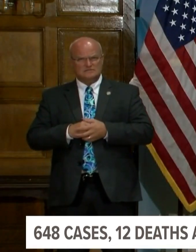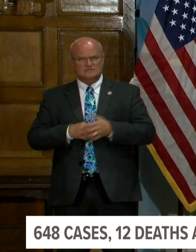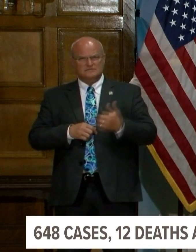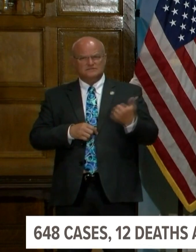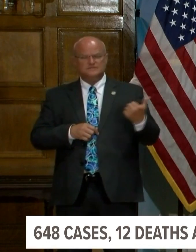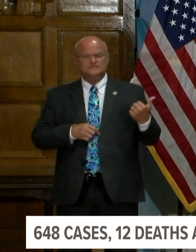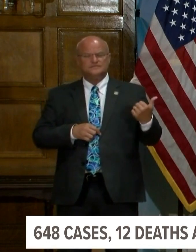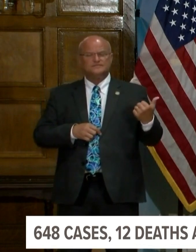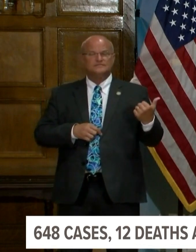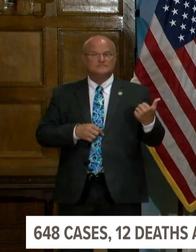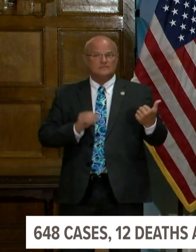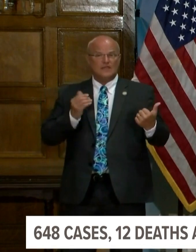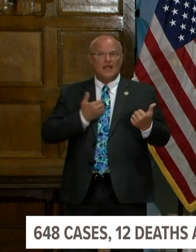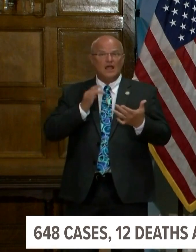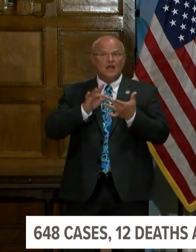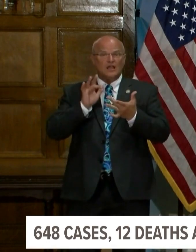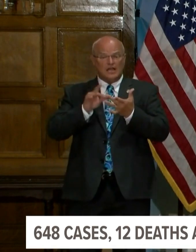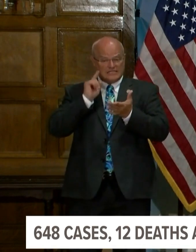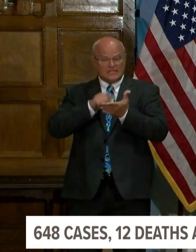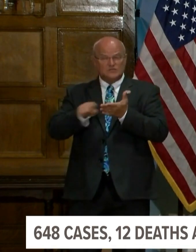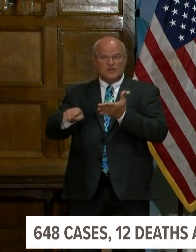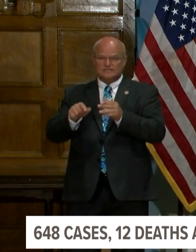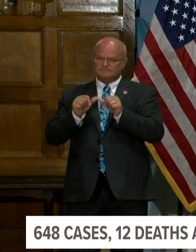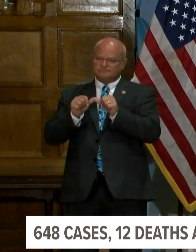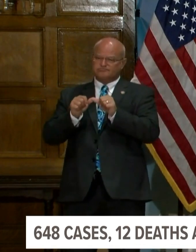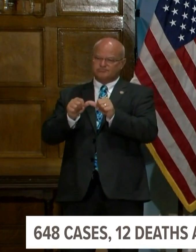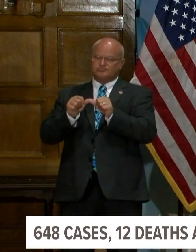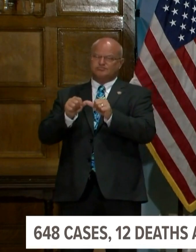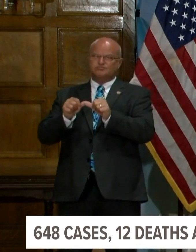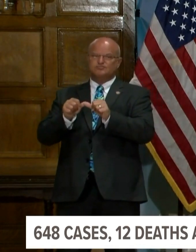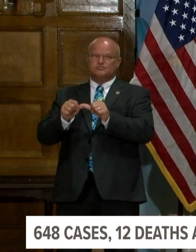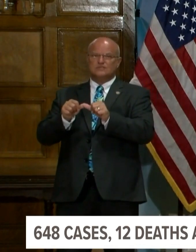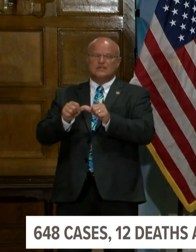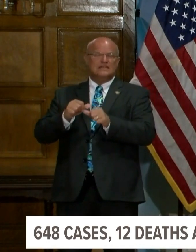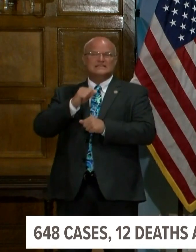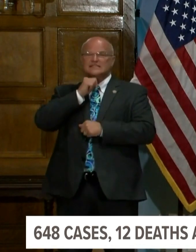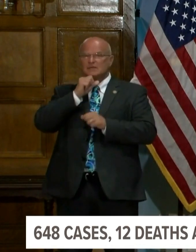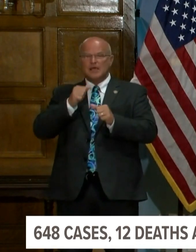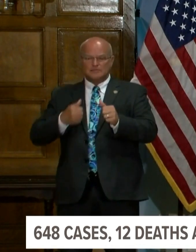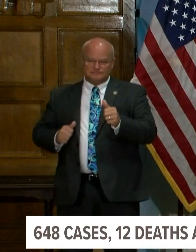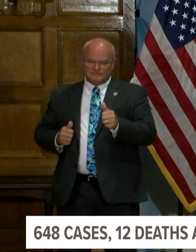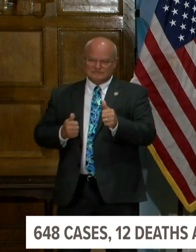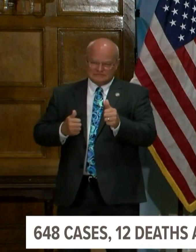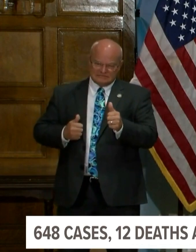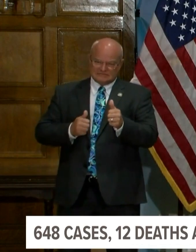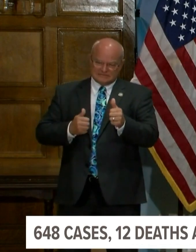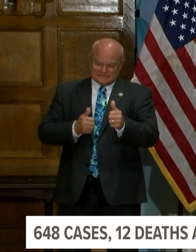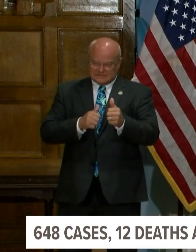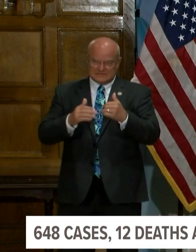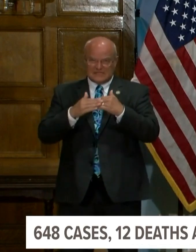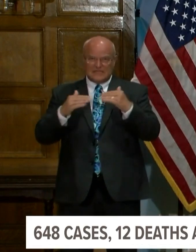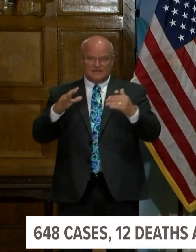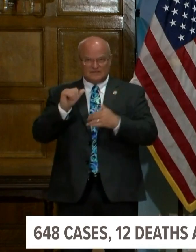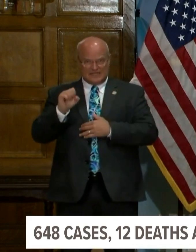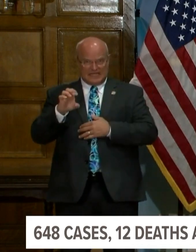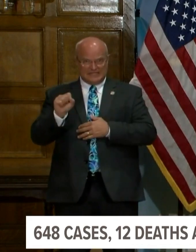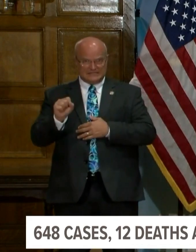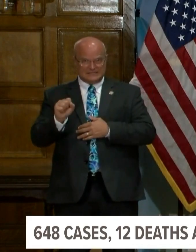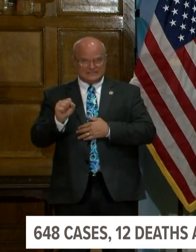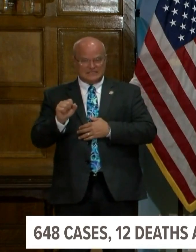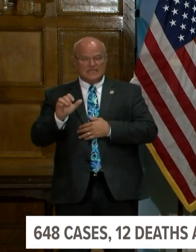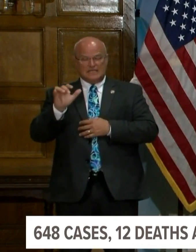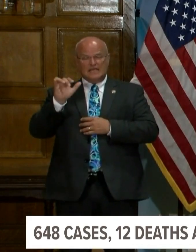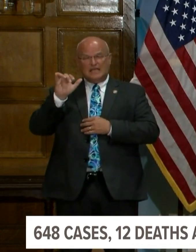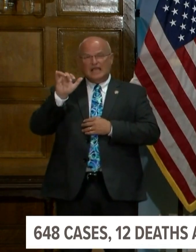Well, our contact tracing has been steady. It's just that it has not been able to keep up with the level of cases, and